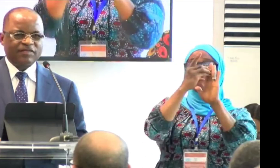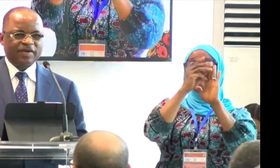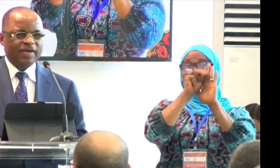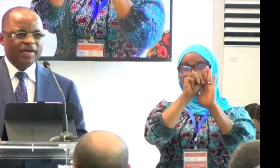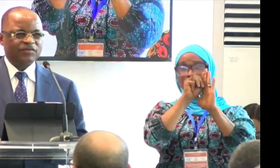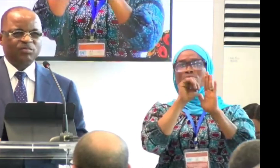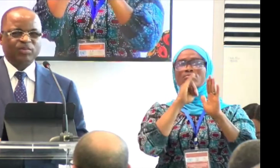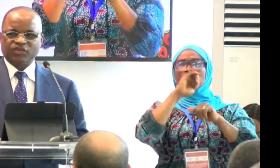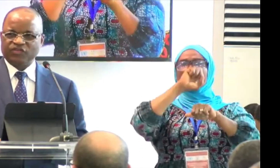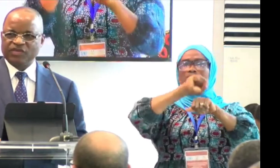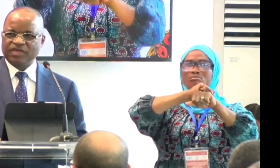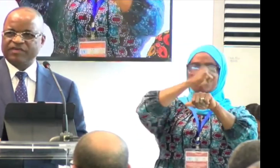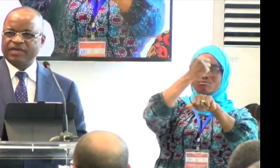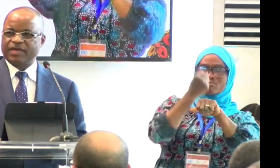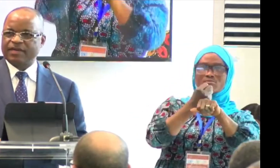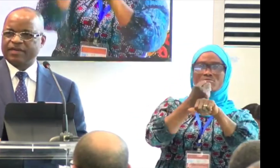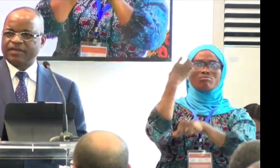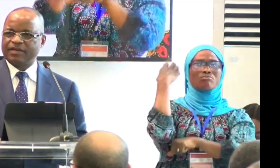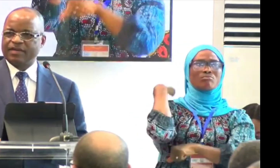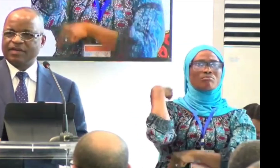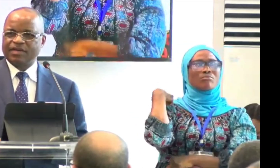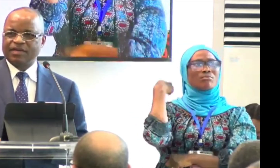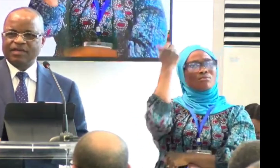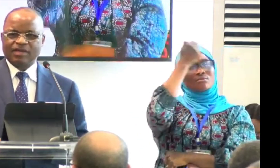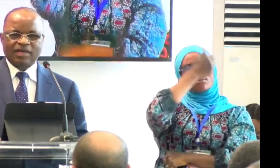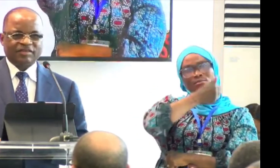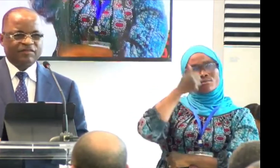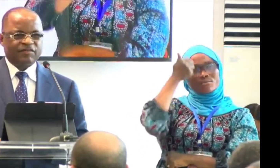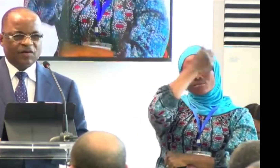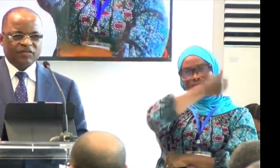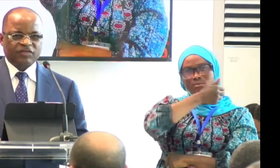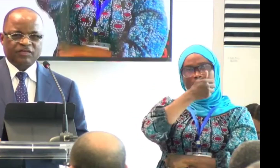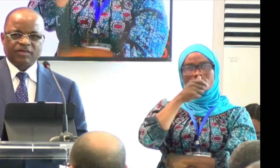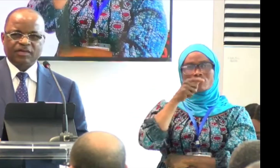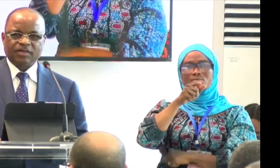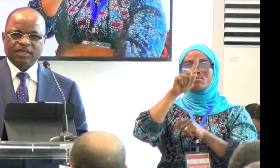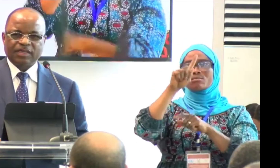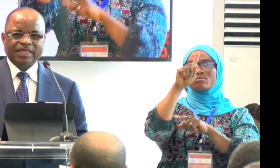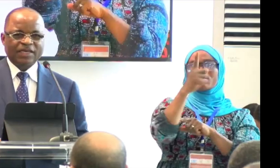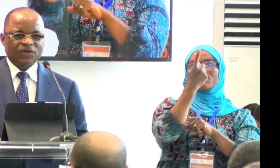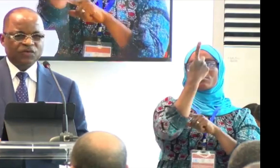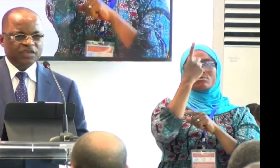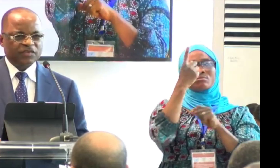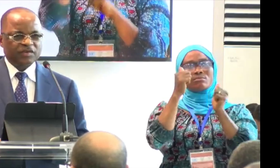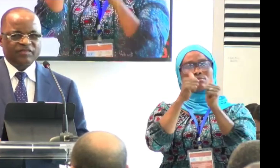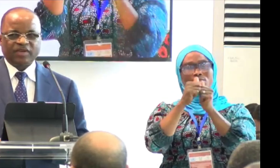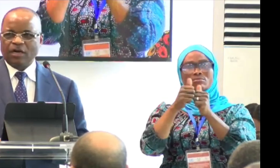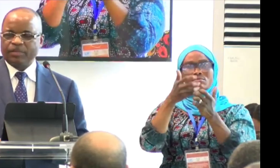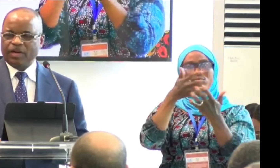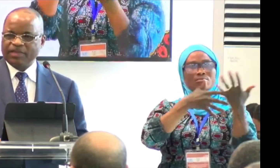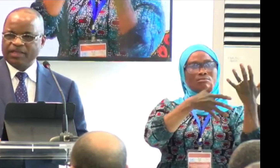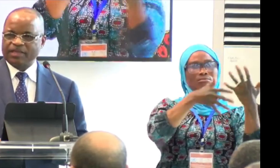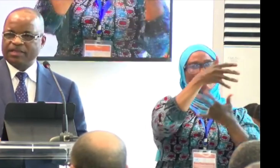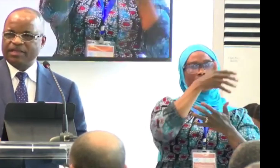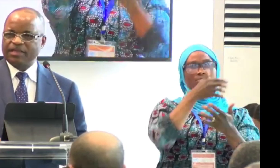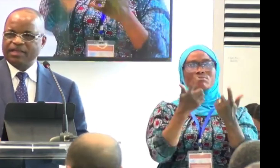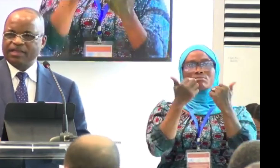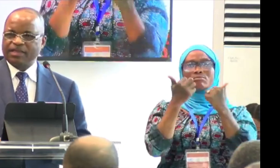working very hard to position Africa as a force in the negotiation of the